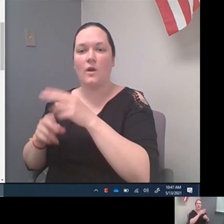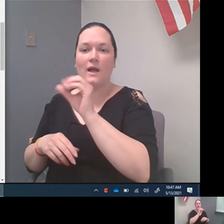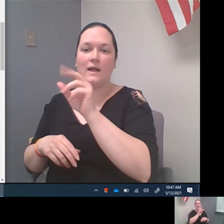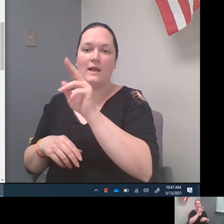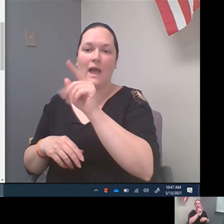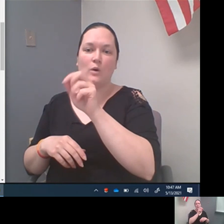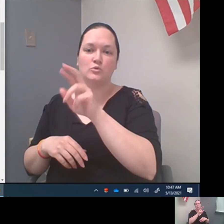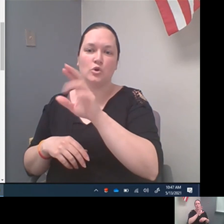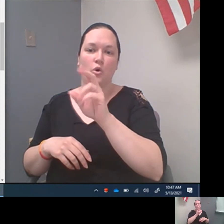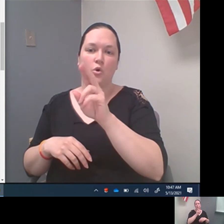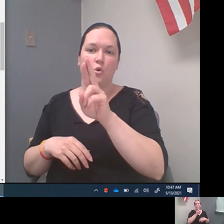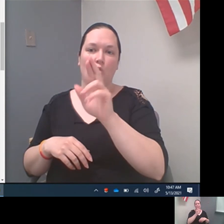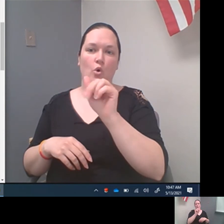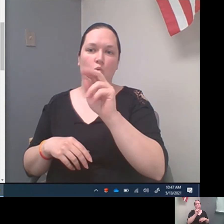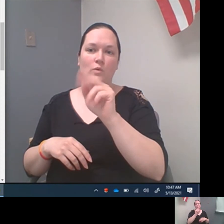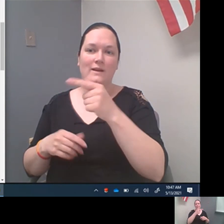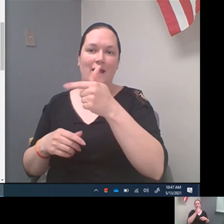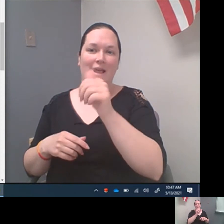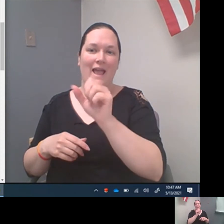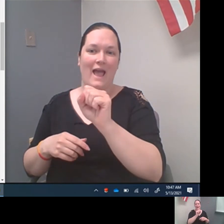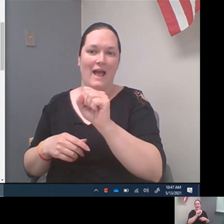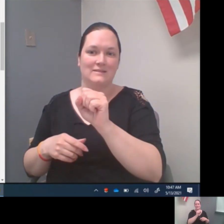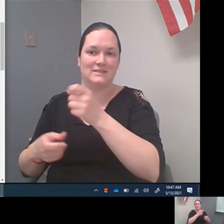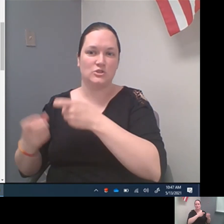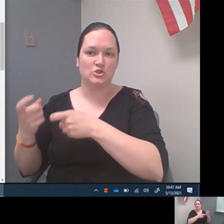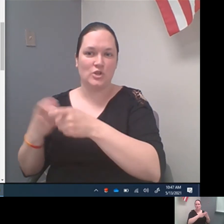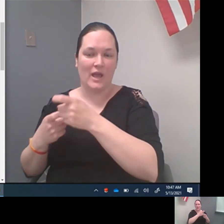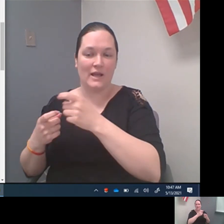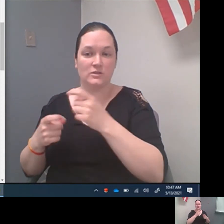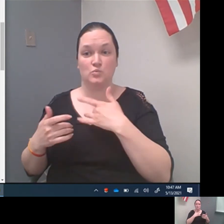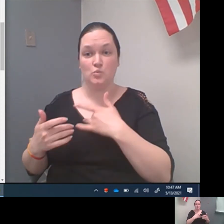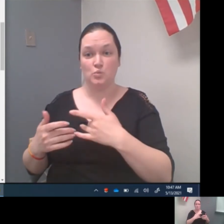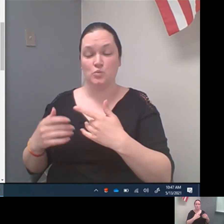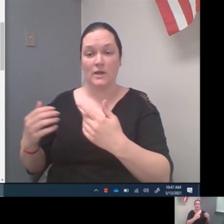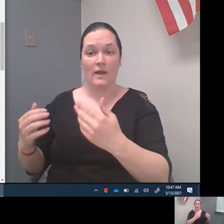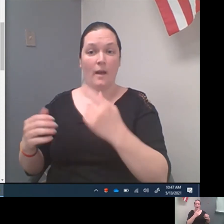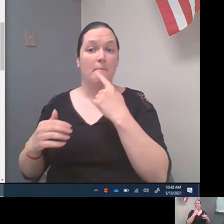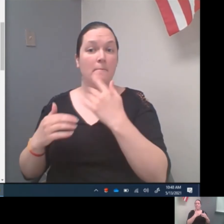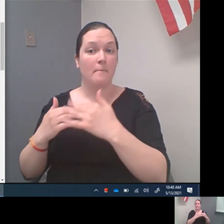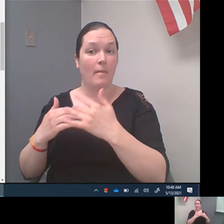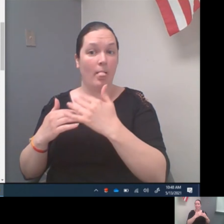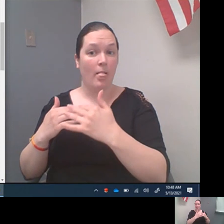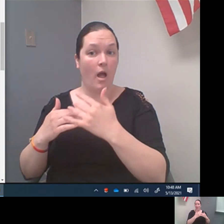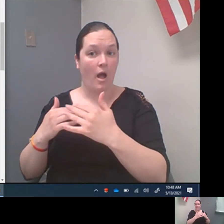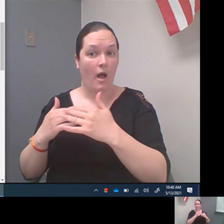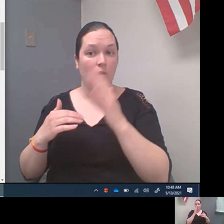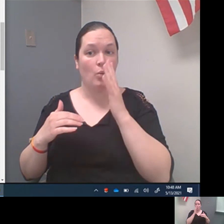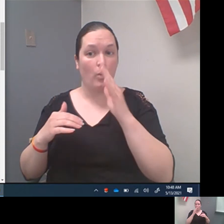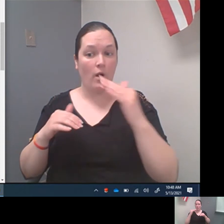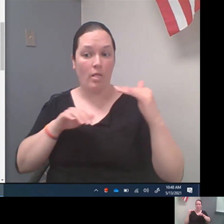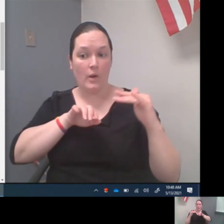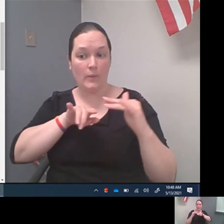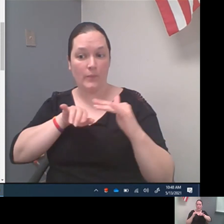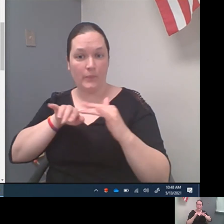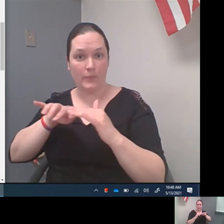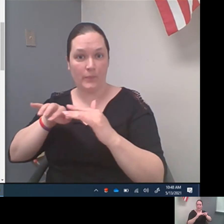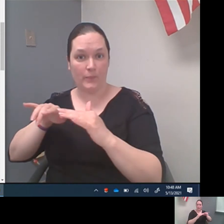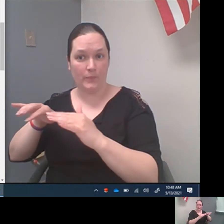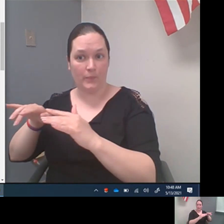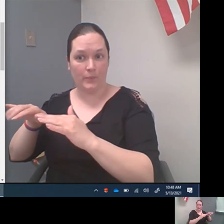basically, as the blood flows through the gills, the blood is going to flow like this. So all the blood is going to flow in this